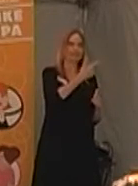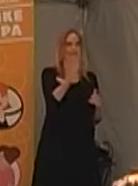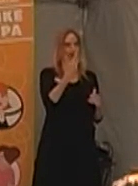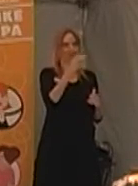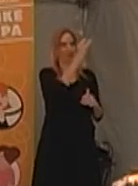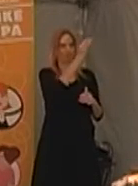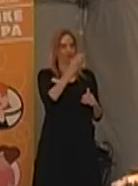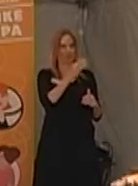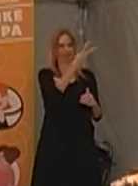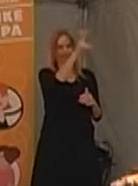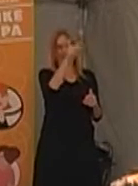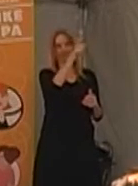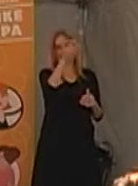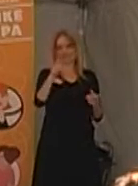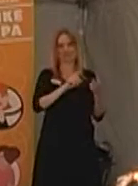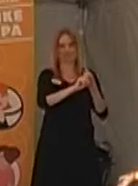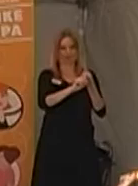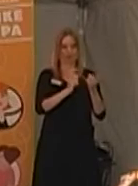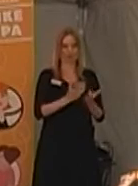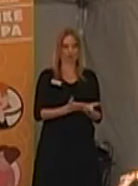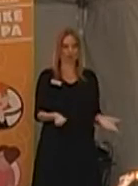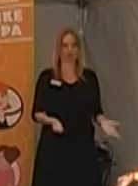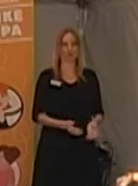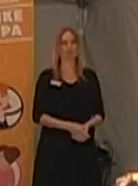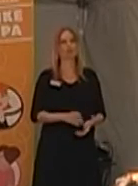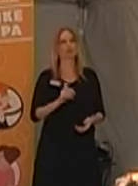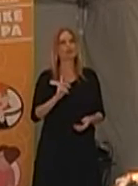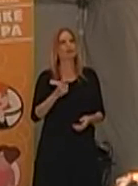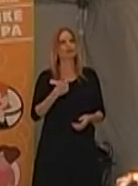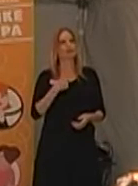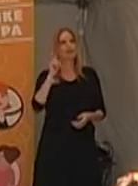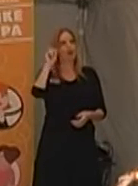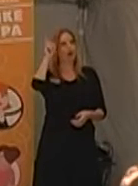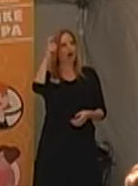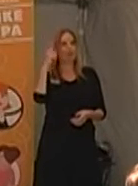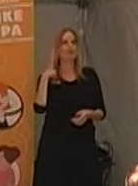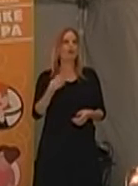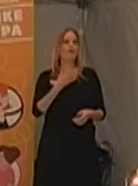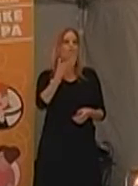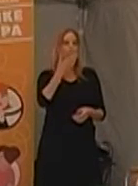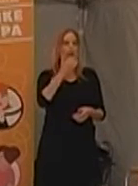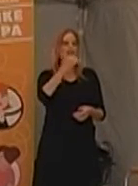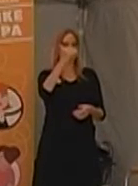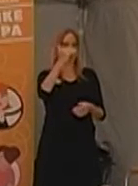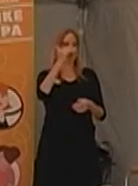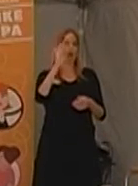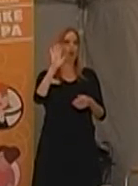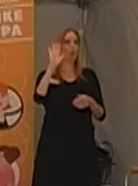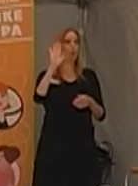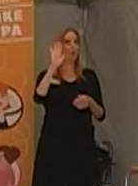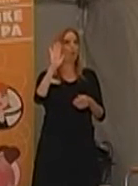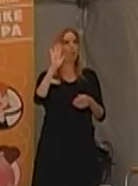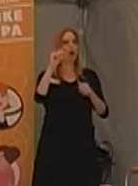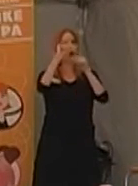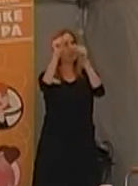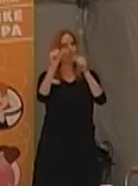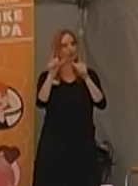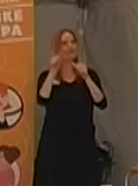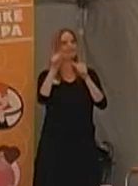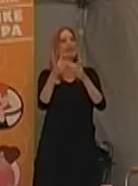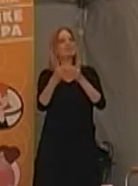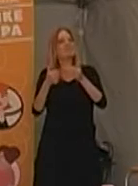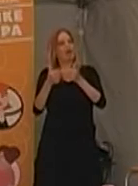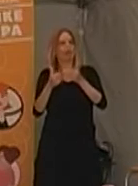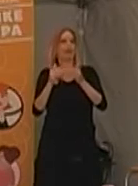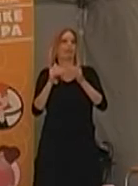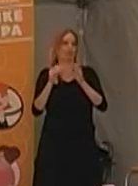about are other people. I think the Nordic welfare model understood this early on, that we are in